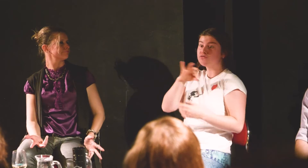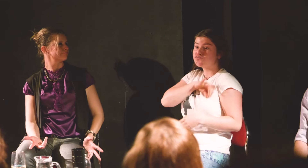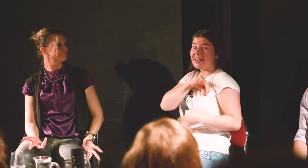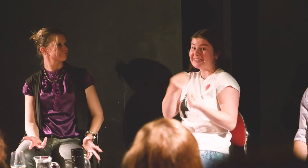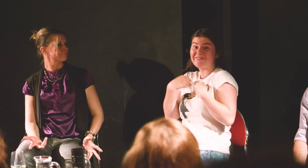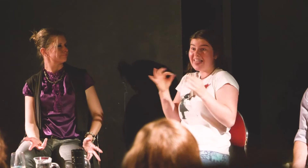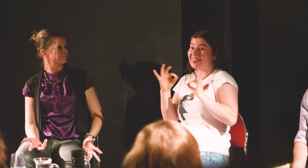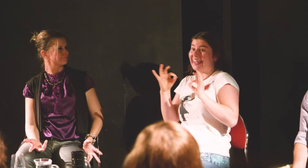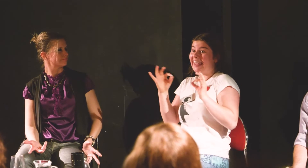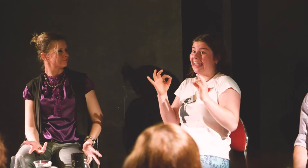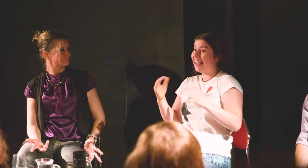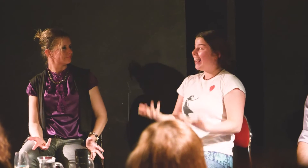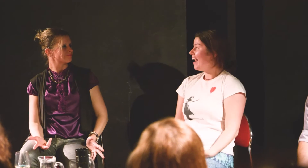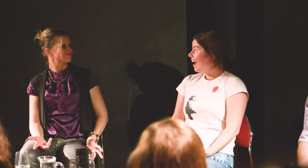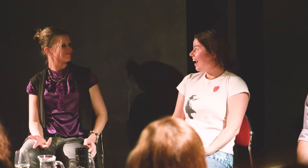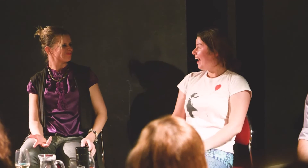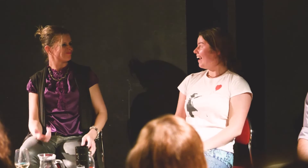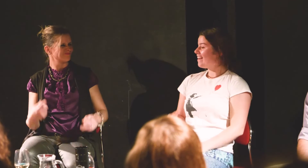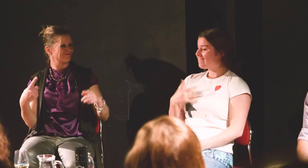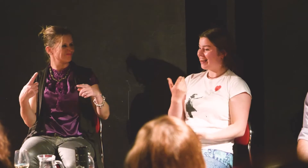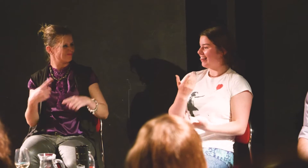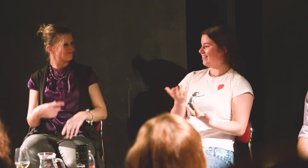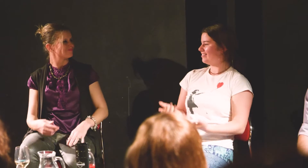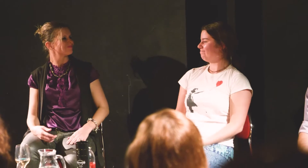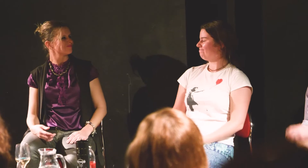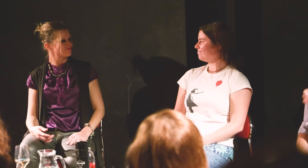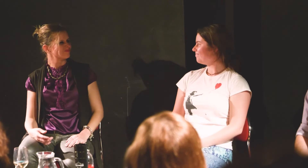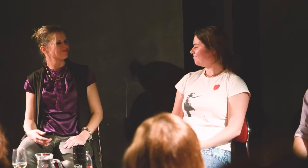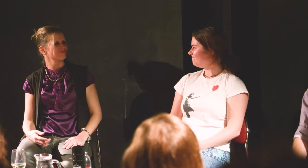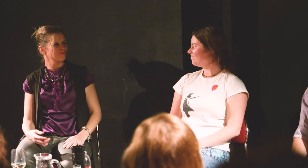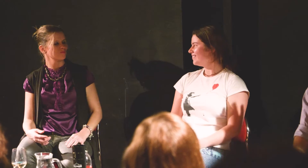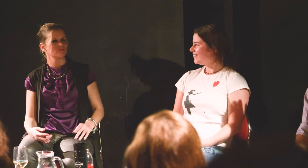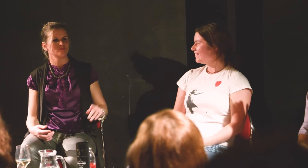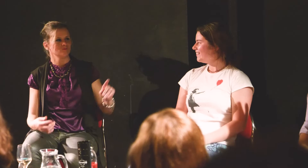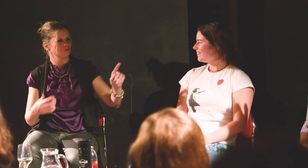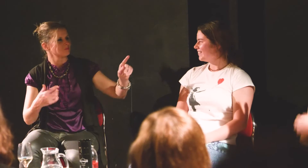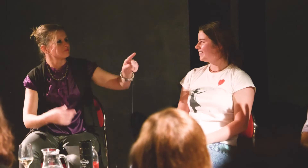other cultural activities, but they don't give me anything for my university course that I've been in, unfortunately.